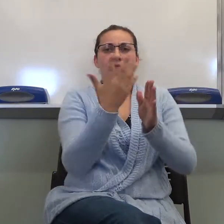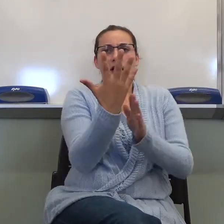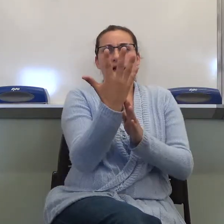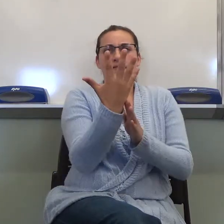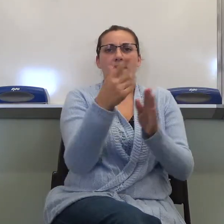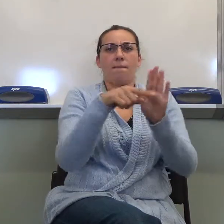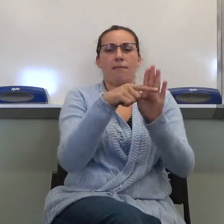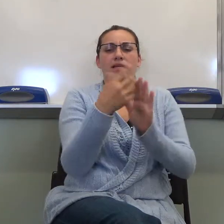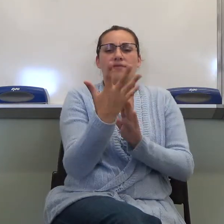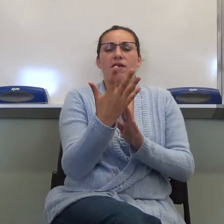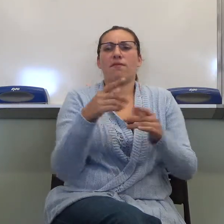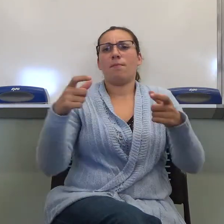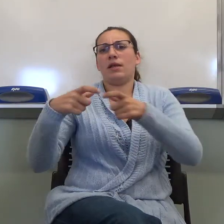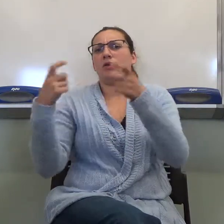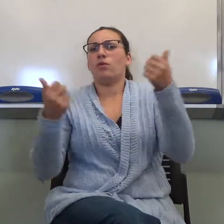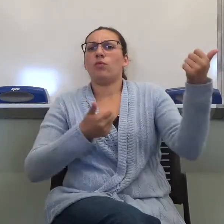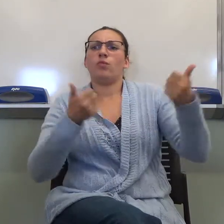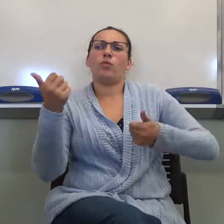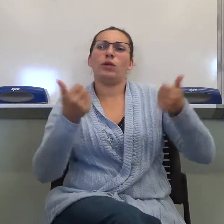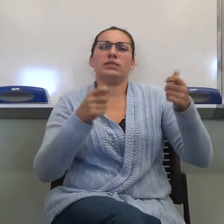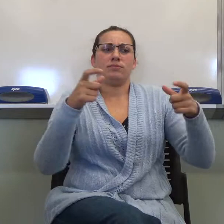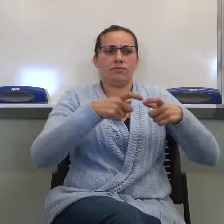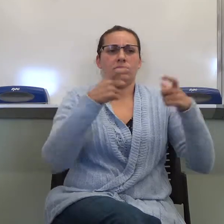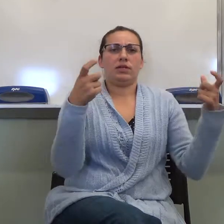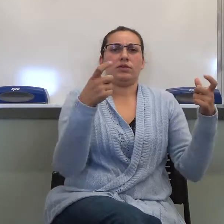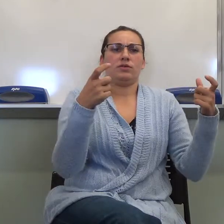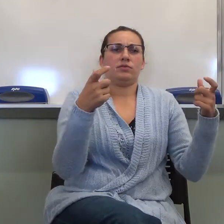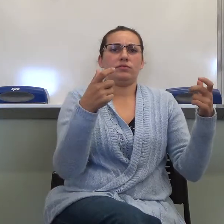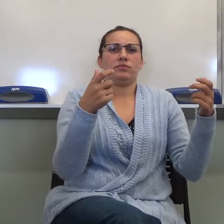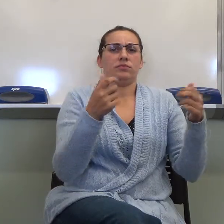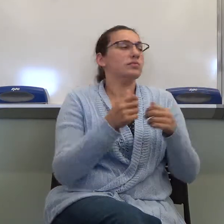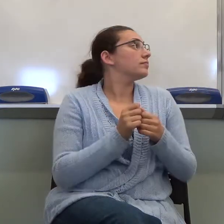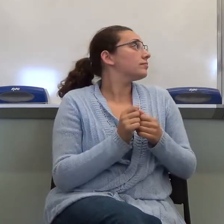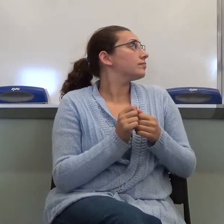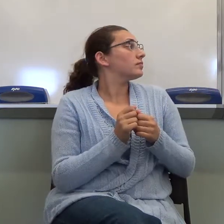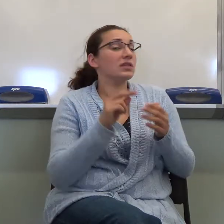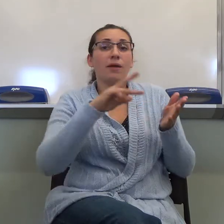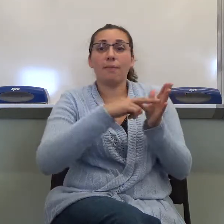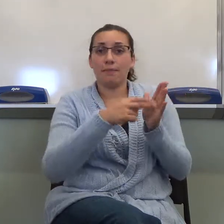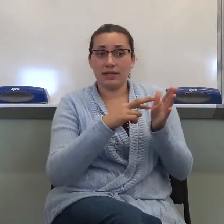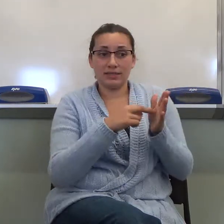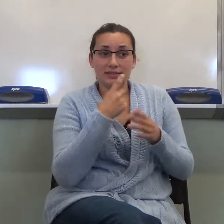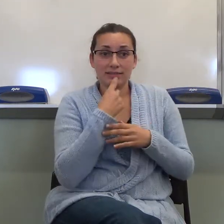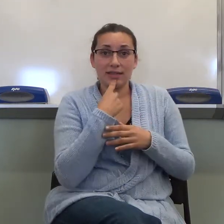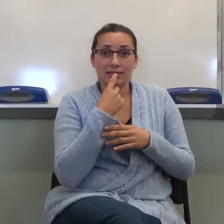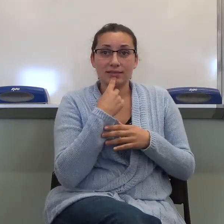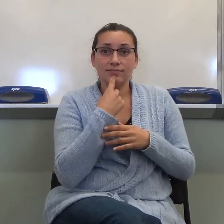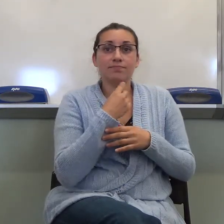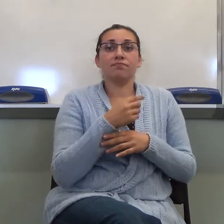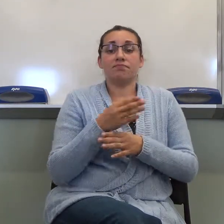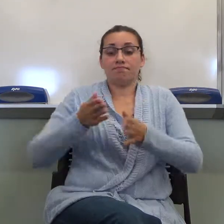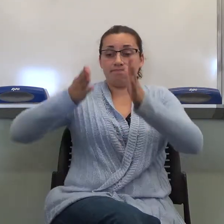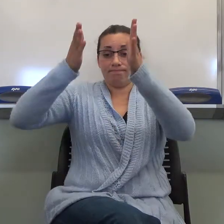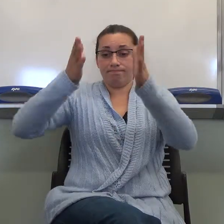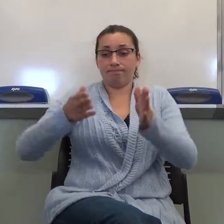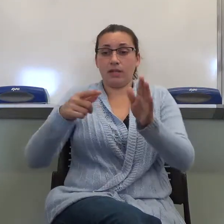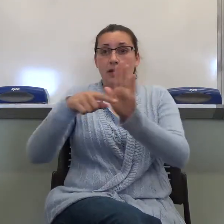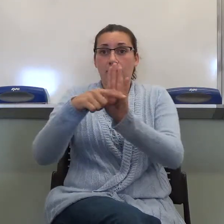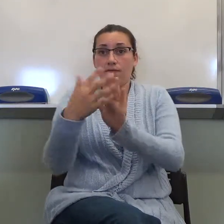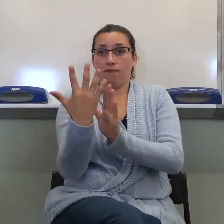of -5 is, huh? And that definition simply says it's the distance between the number -5 and